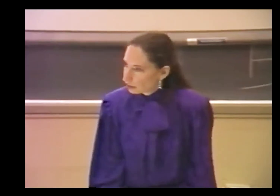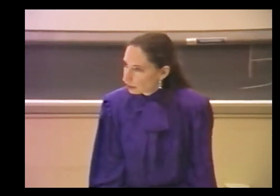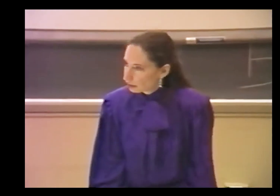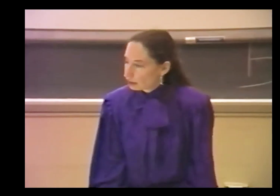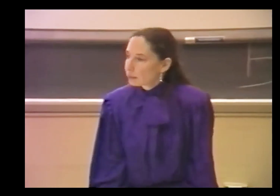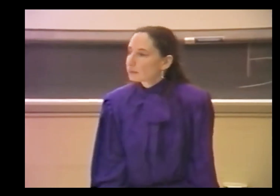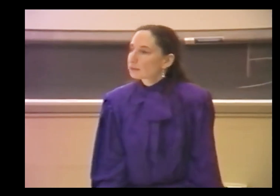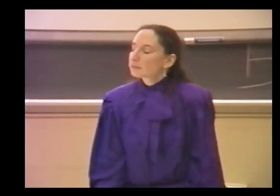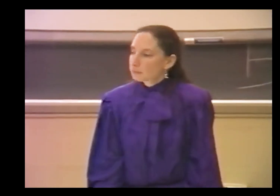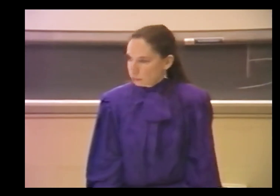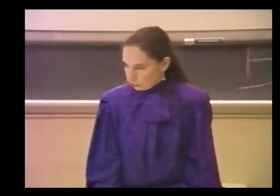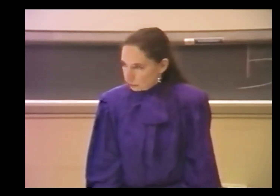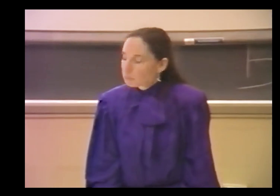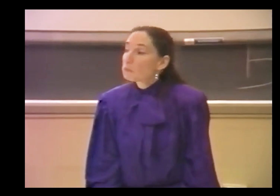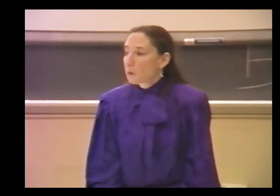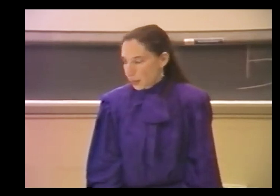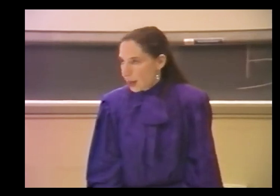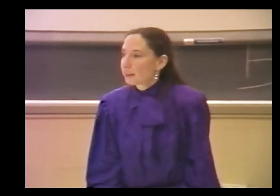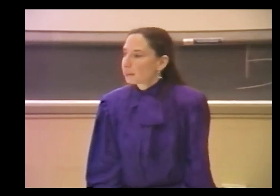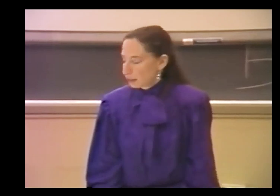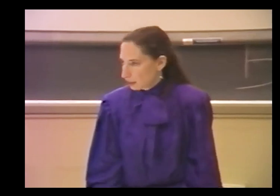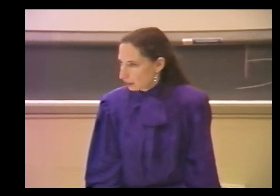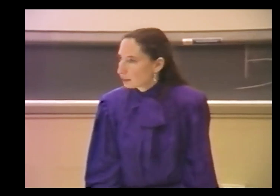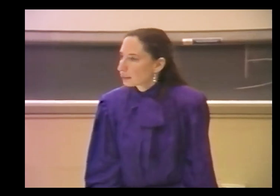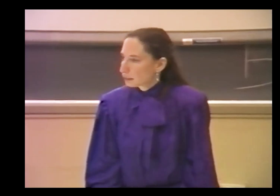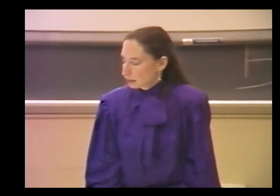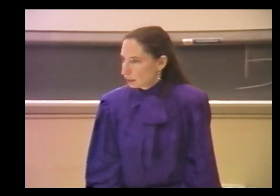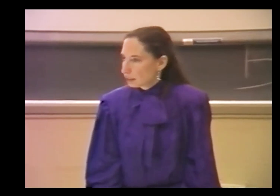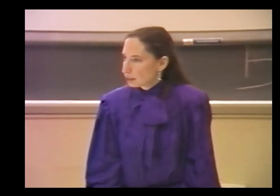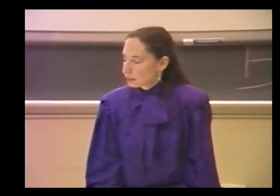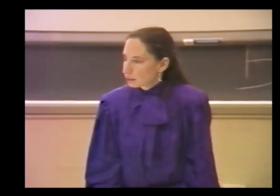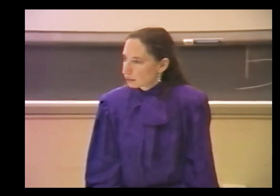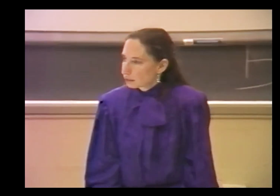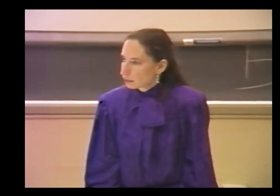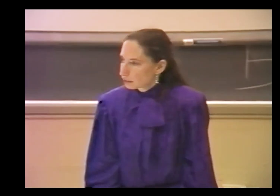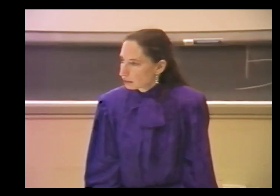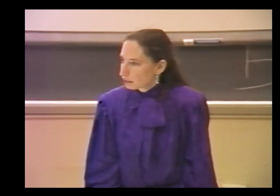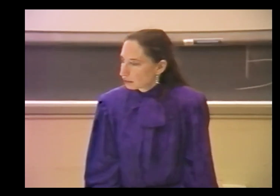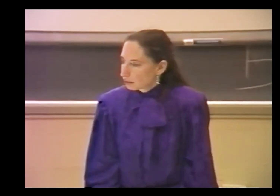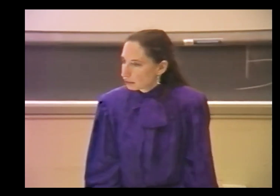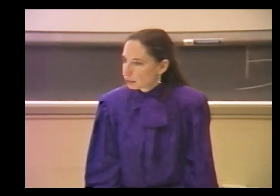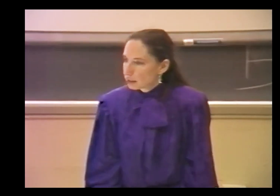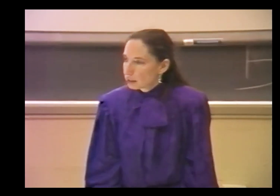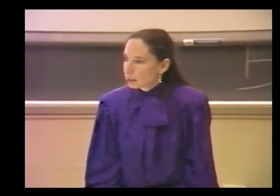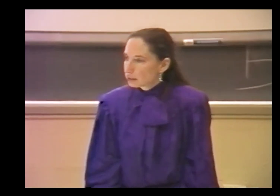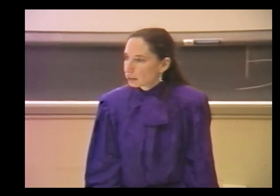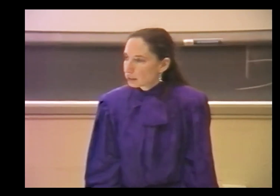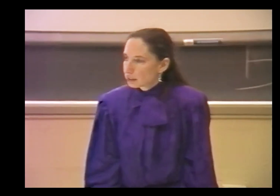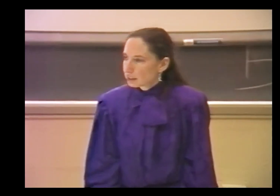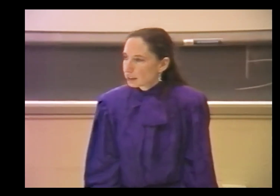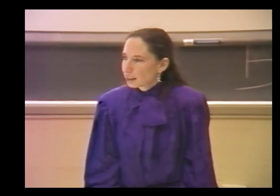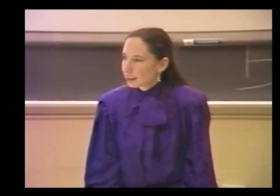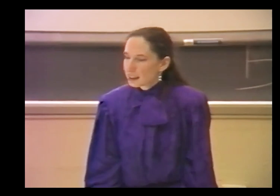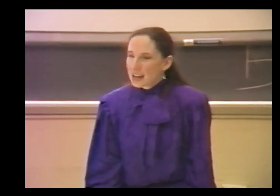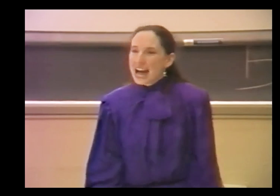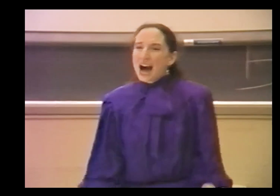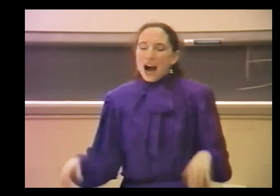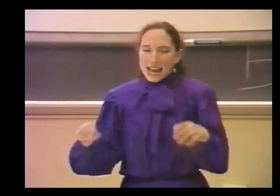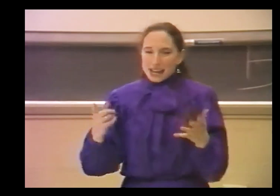quality, More than idea, in other words, as opposed Yes. to the thing itself. Basically, you can break it down. yeah. It sounds